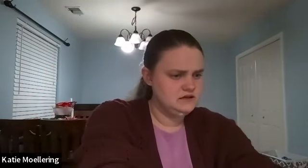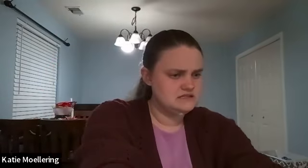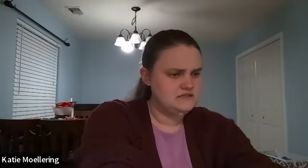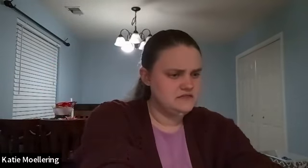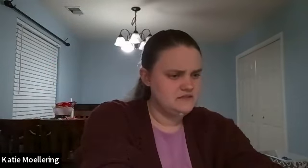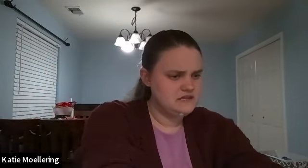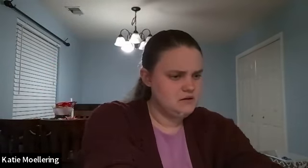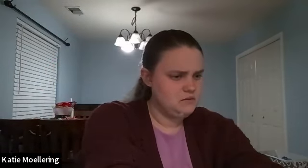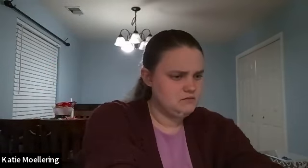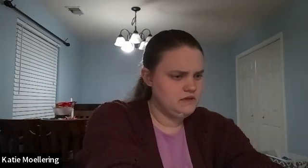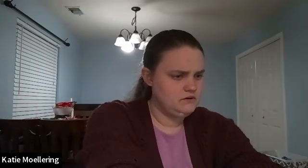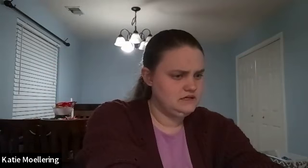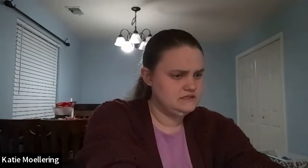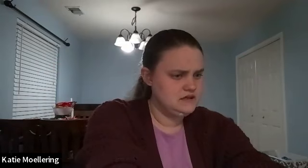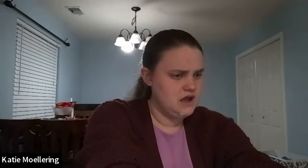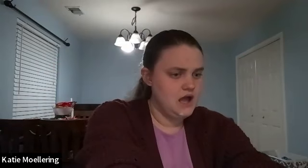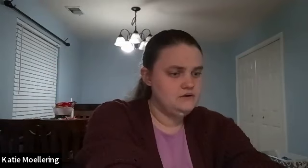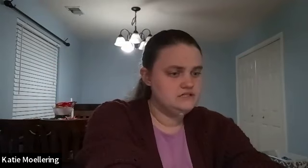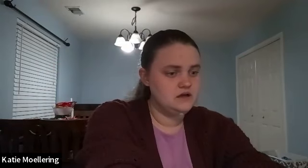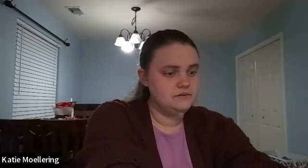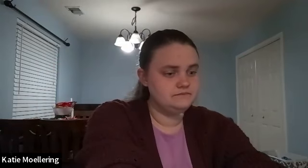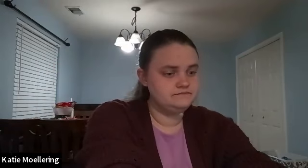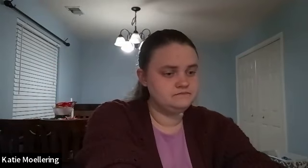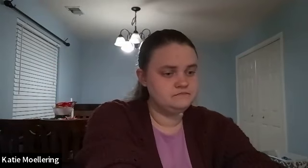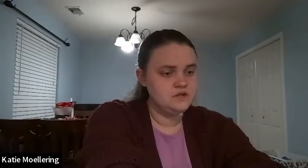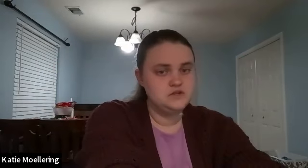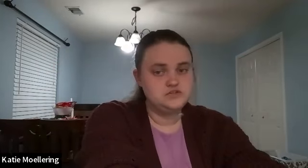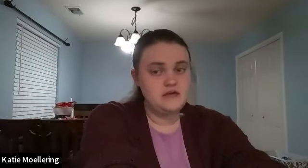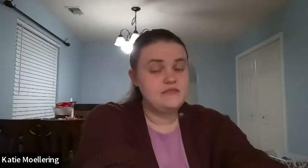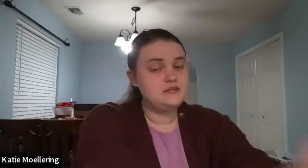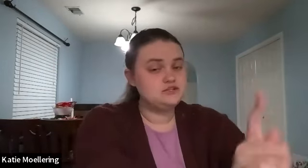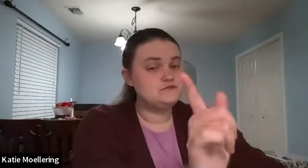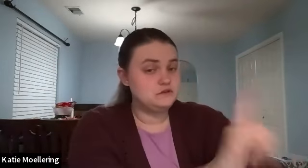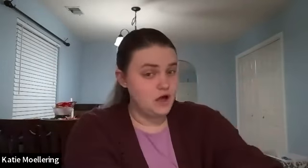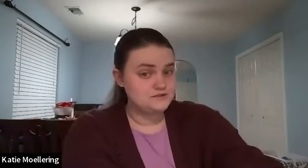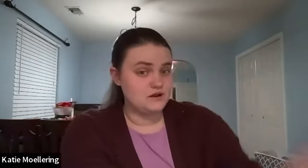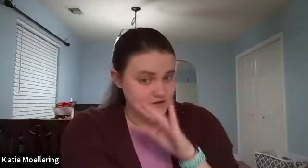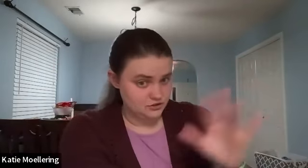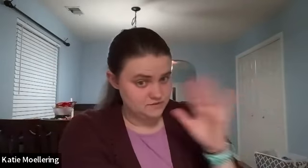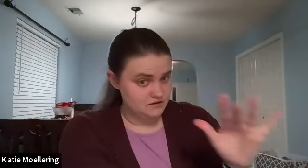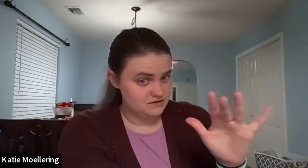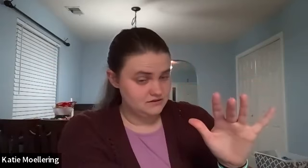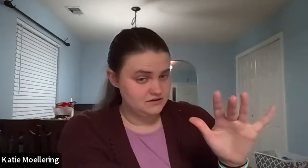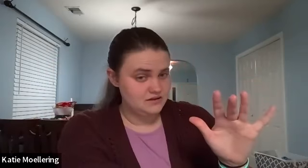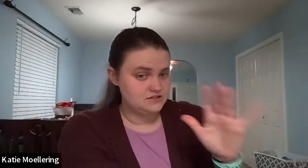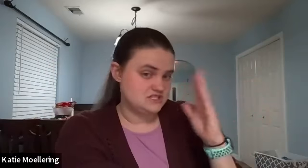because I think that's how that one is. I always do that, and then usually for lobster I fingerspell it, just to